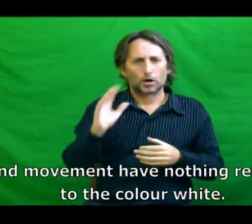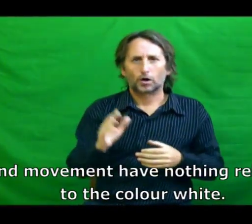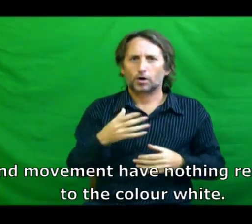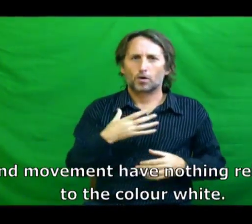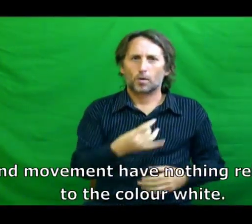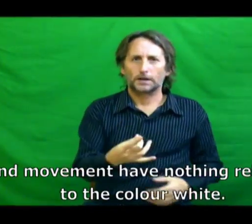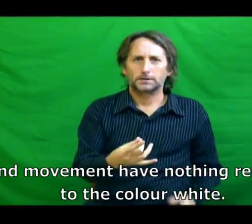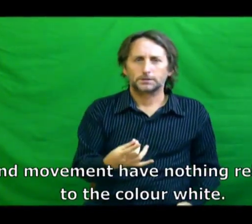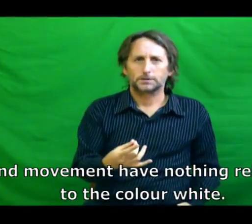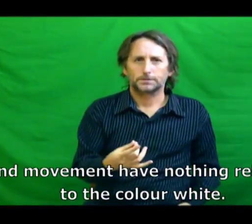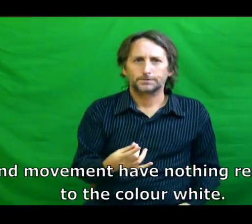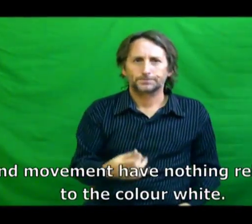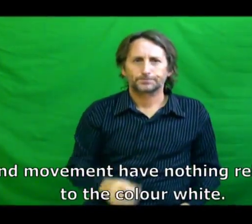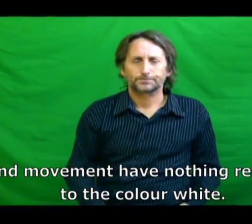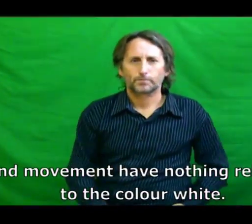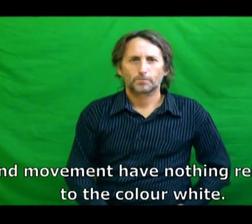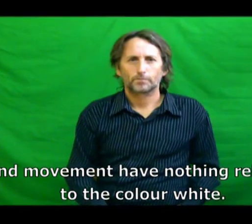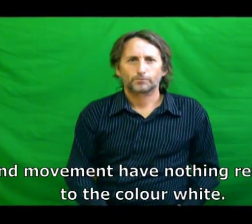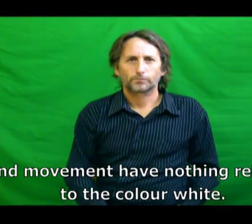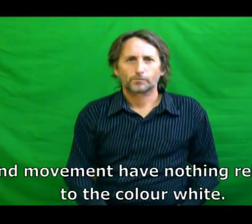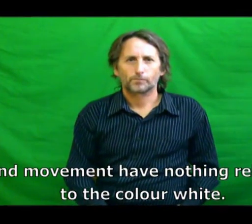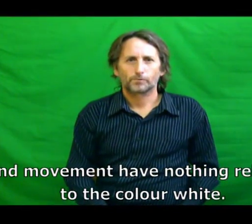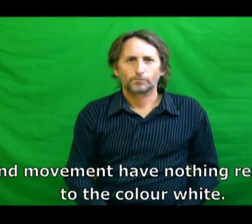have nothing related to the color white.